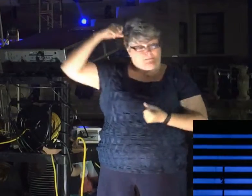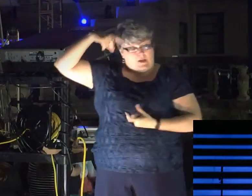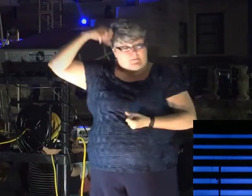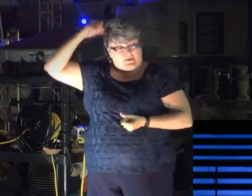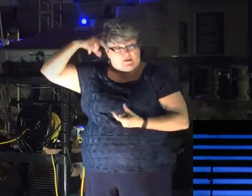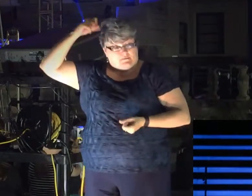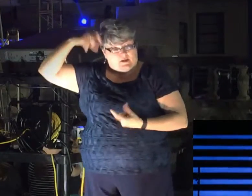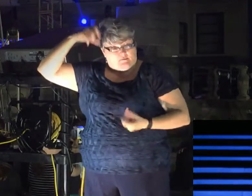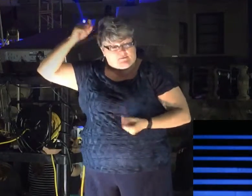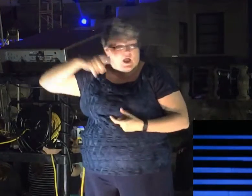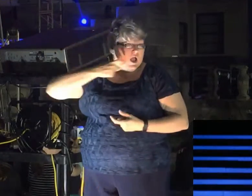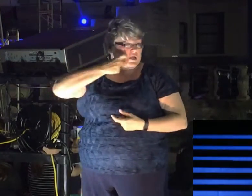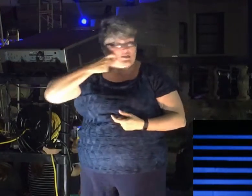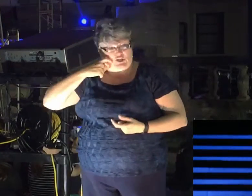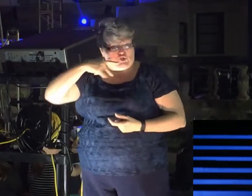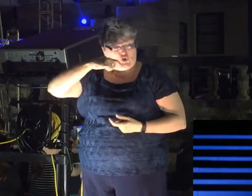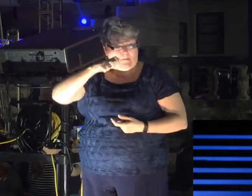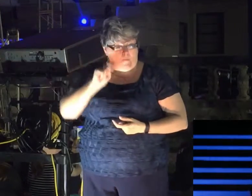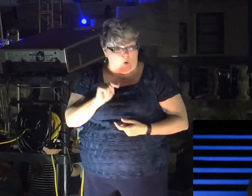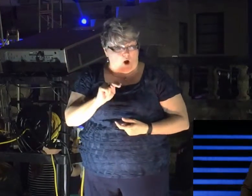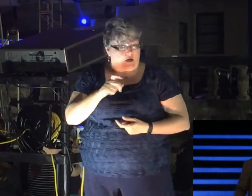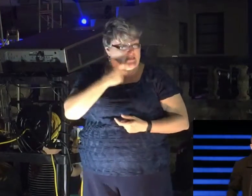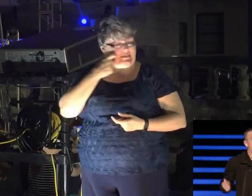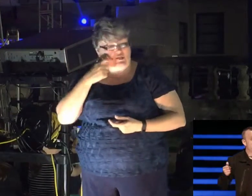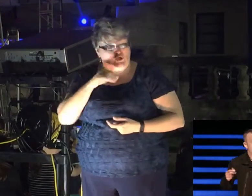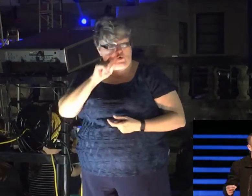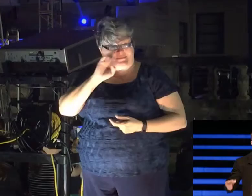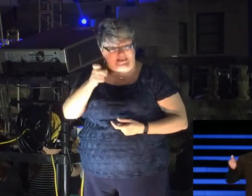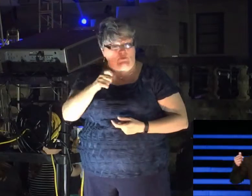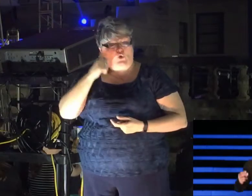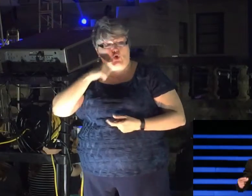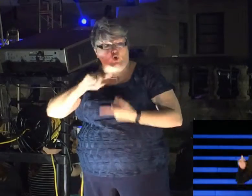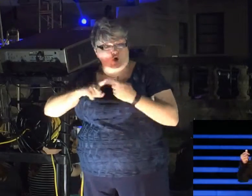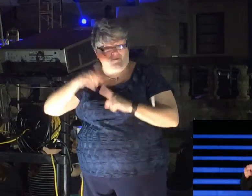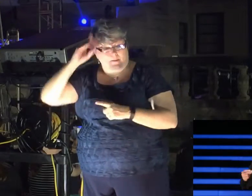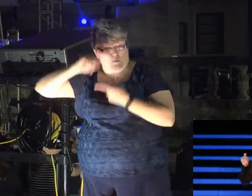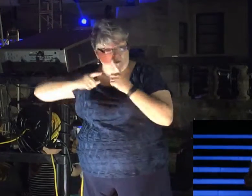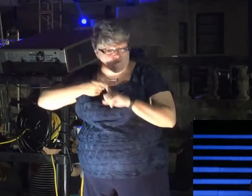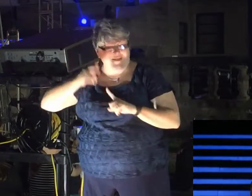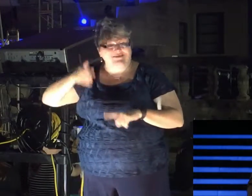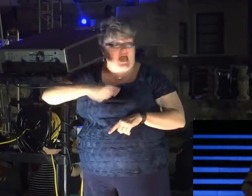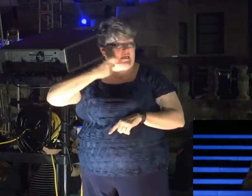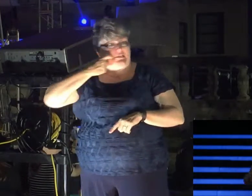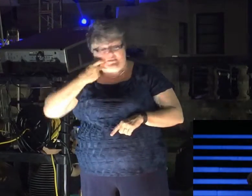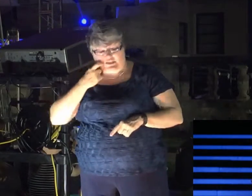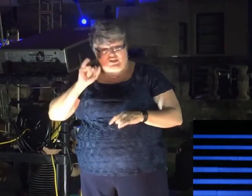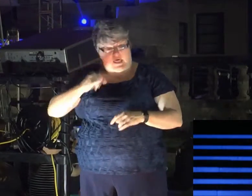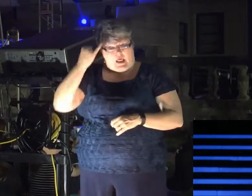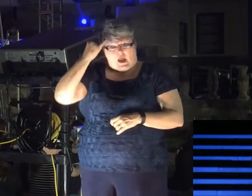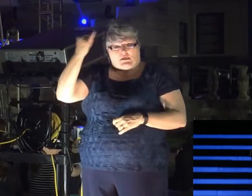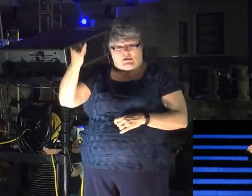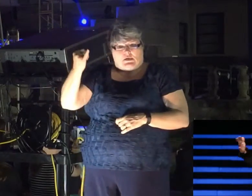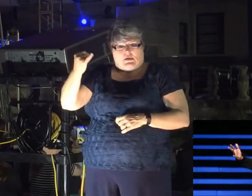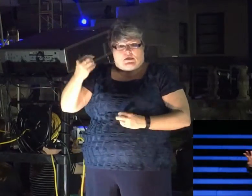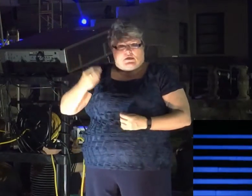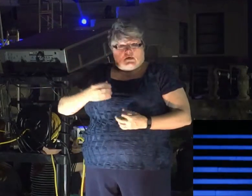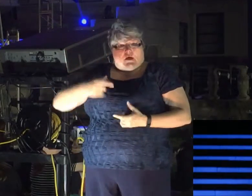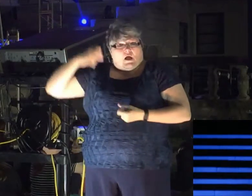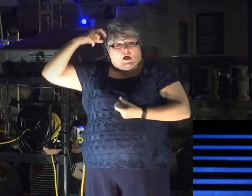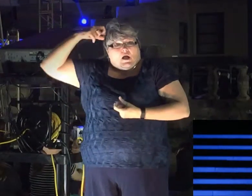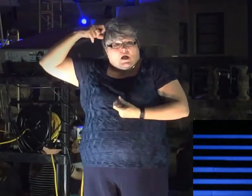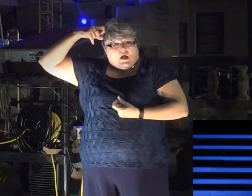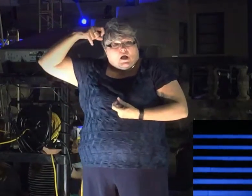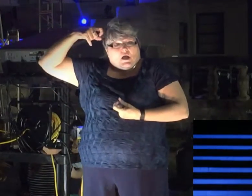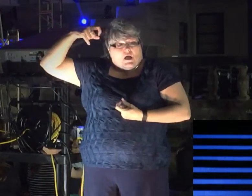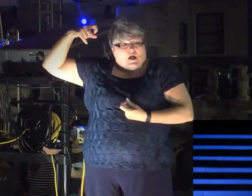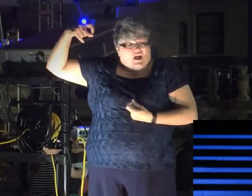about that dopamine firing because of addiction to pornography or sex with your girlfriend or boyfriend. That addiction, the idea of it